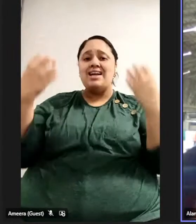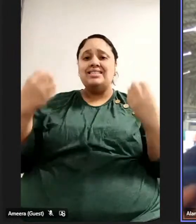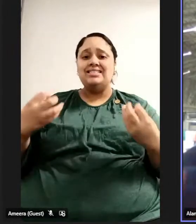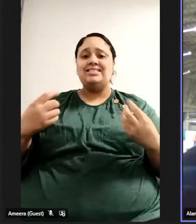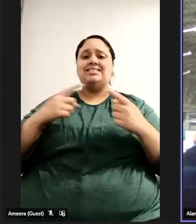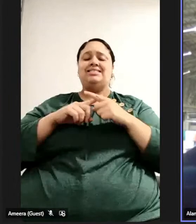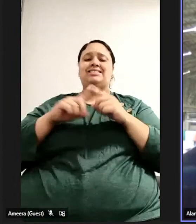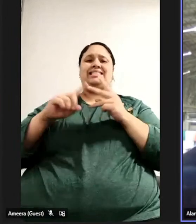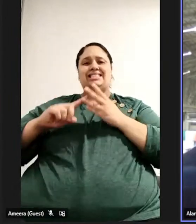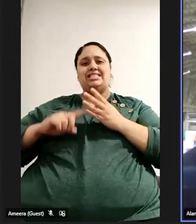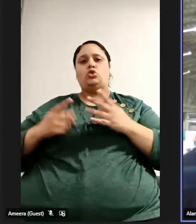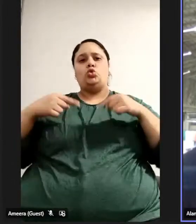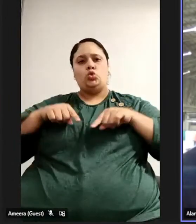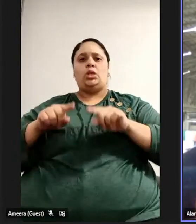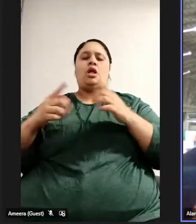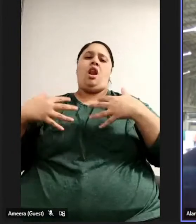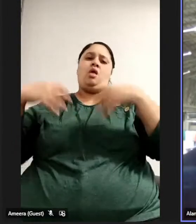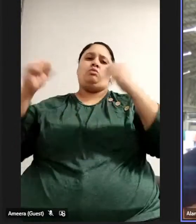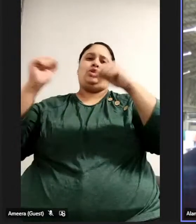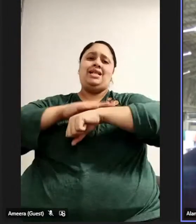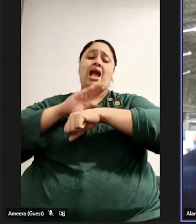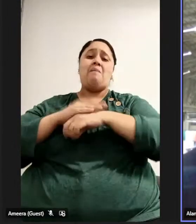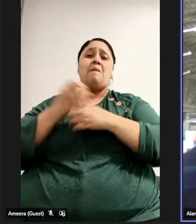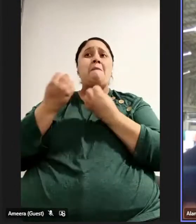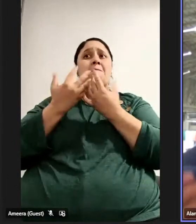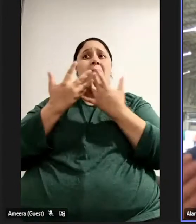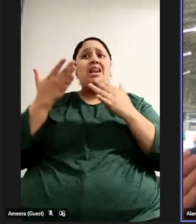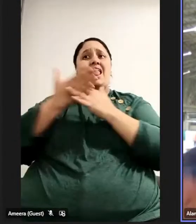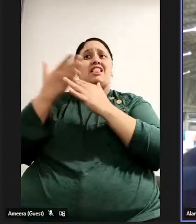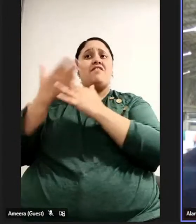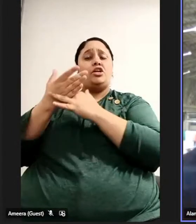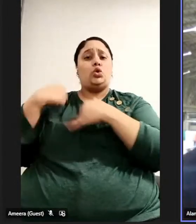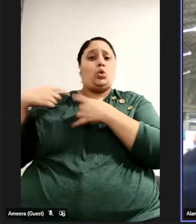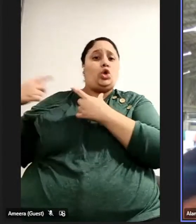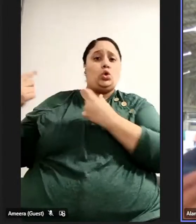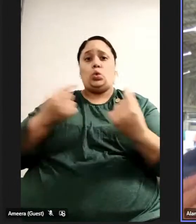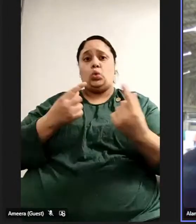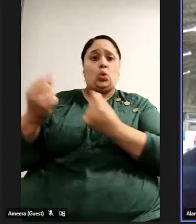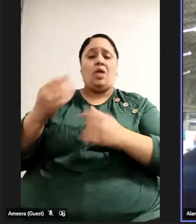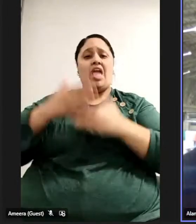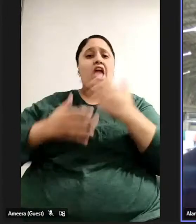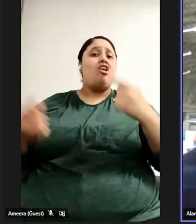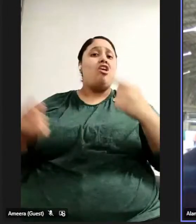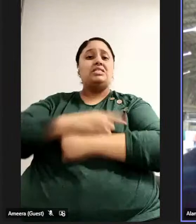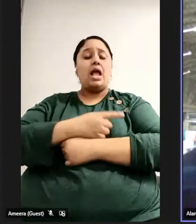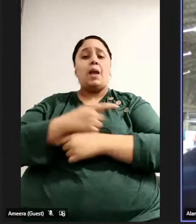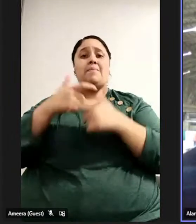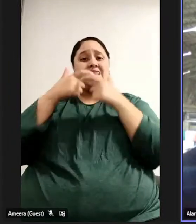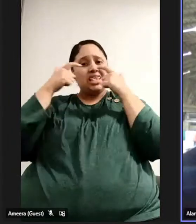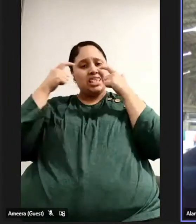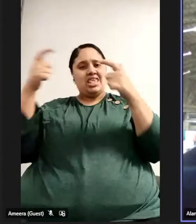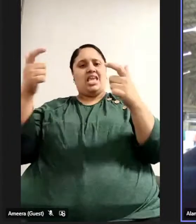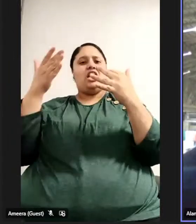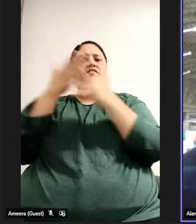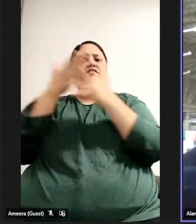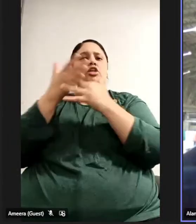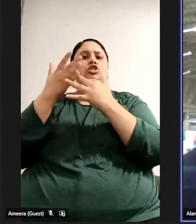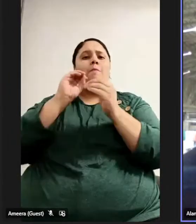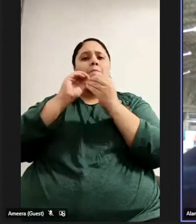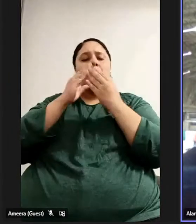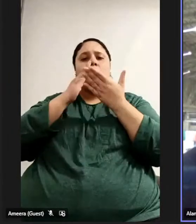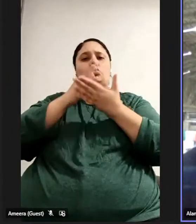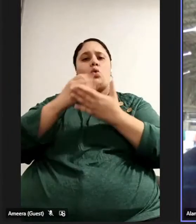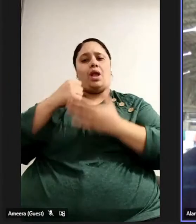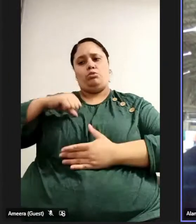shedding period. And many of these interventions, but of course, at the end of the day, it's also about the big interventions, about enabling our municipalities, enabling the